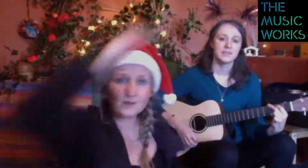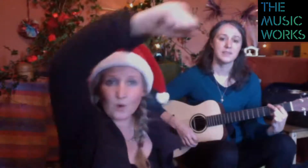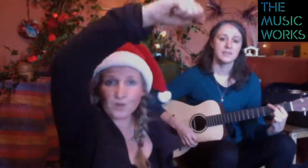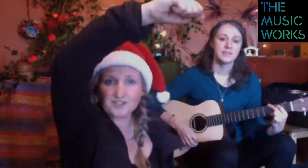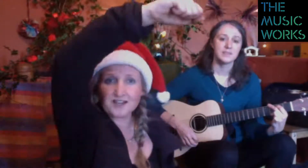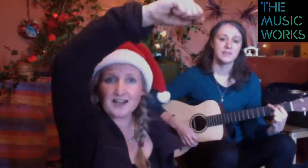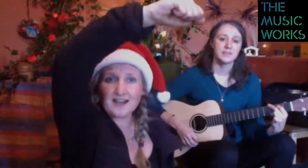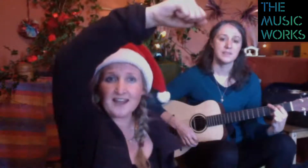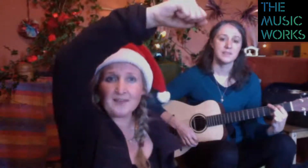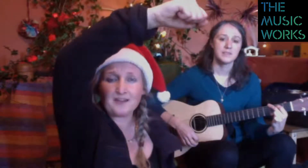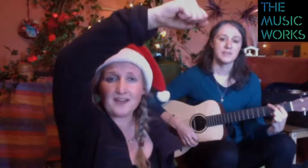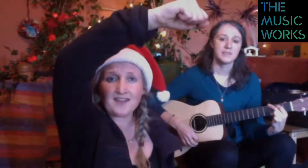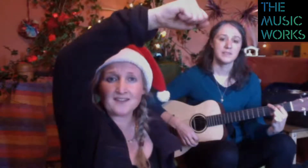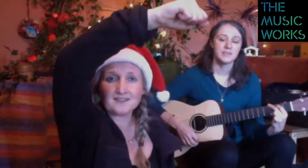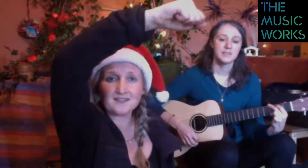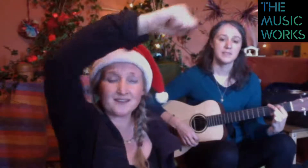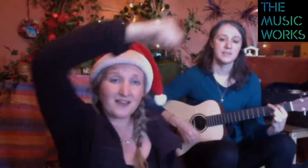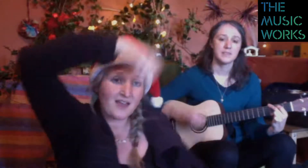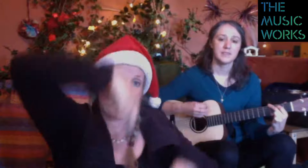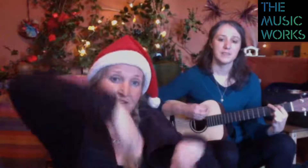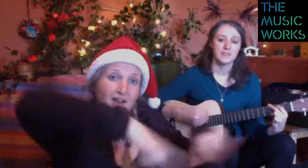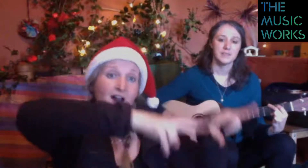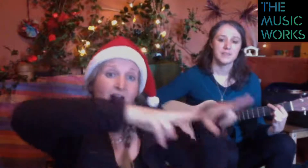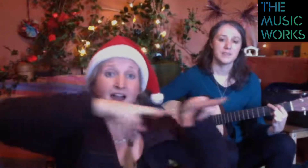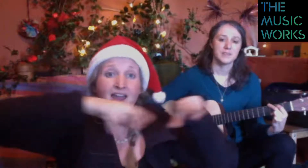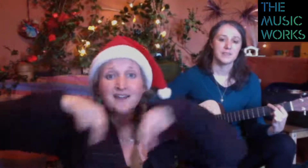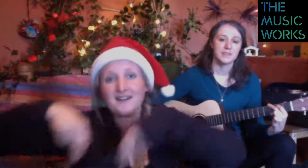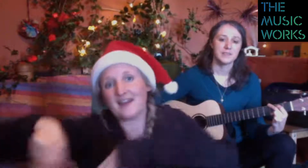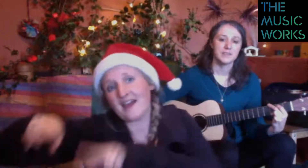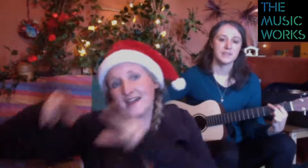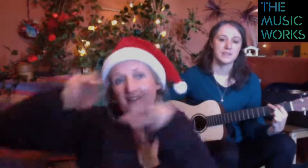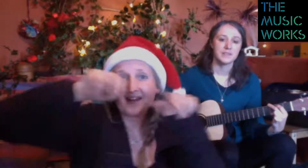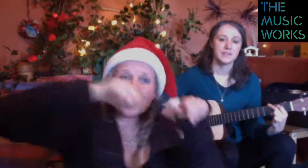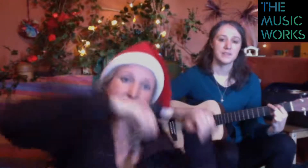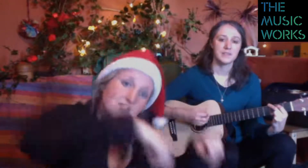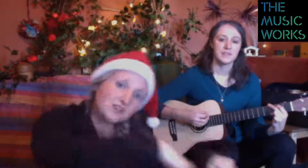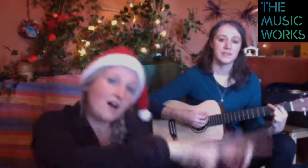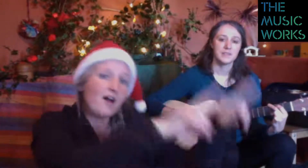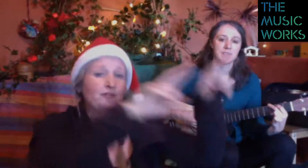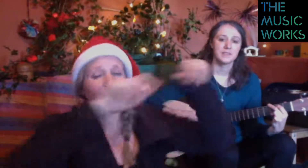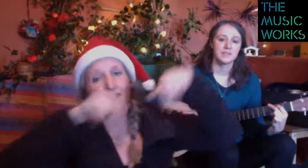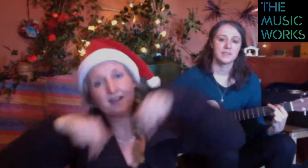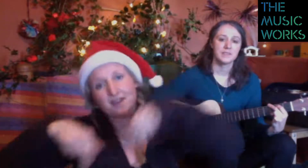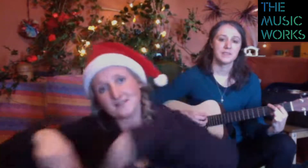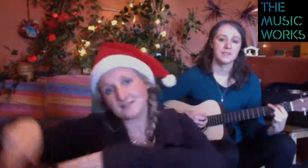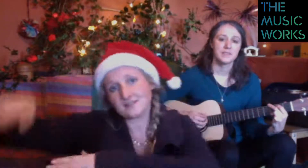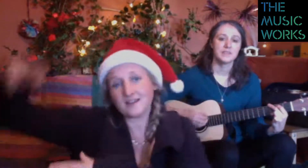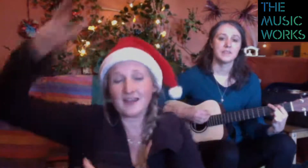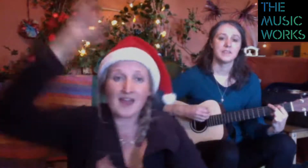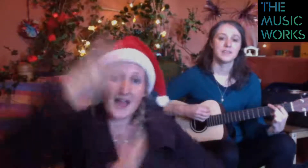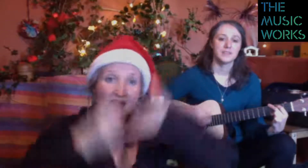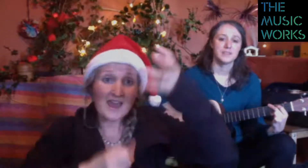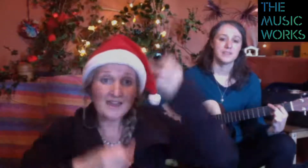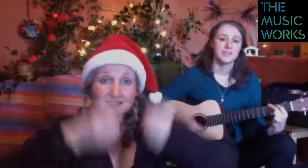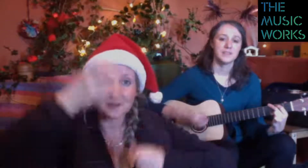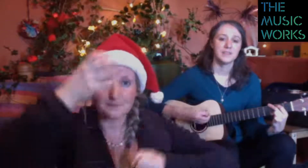lords a-leaping, 9 ladies dancing, 8